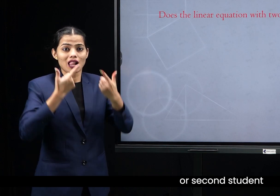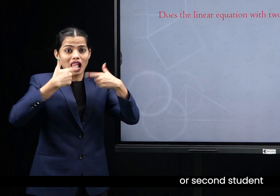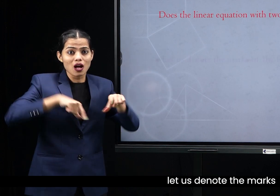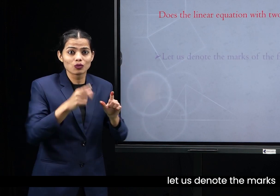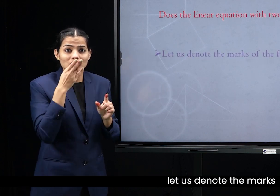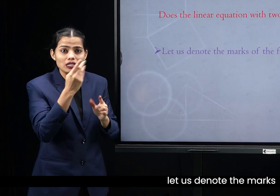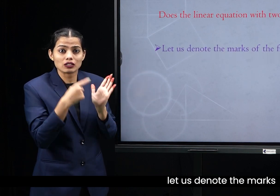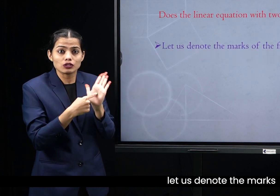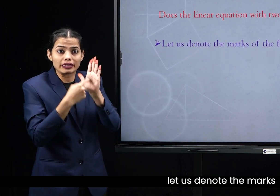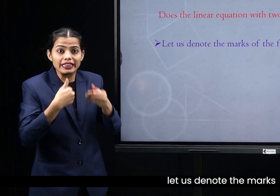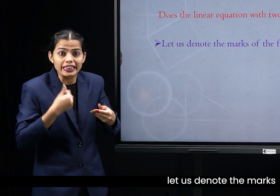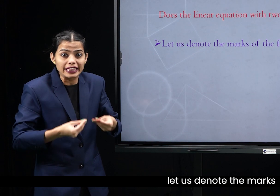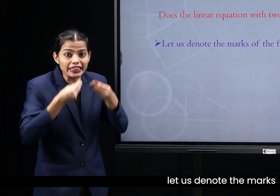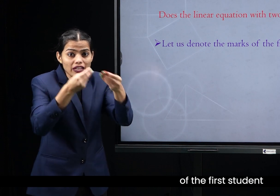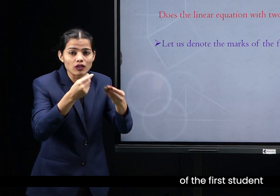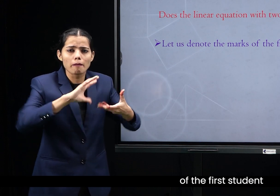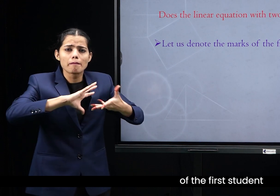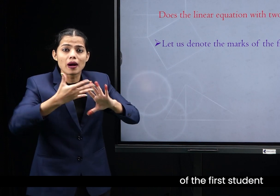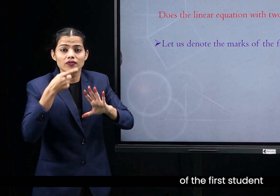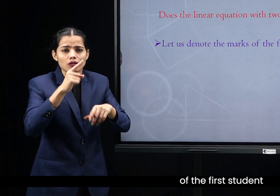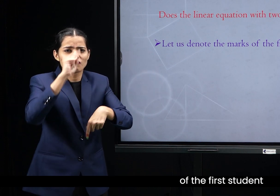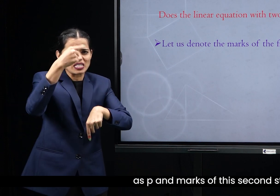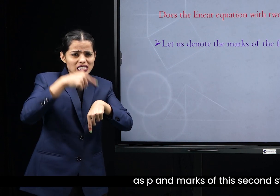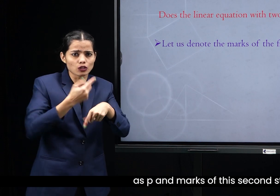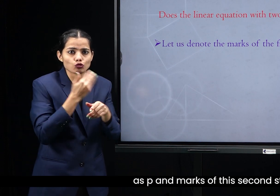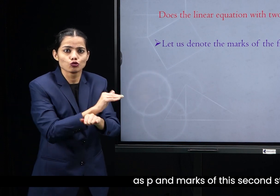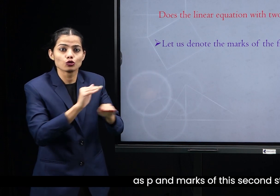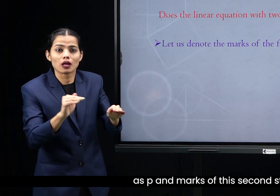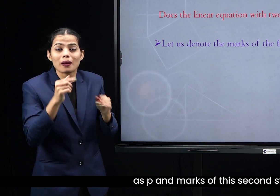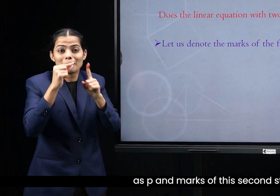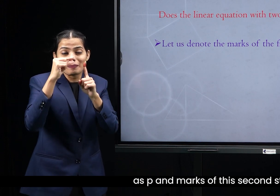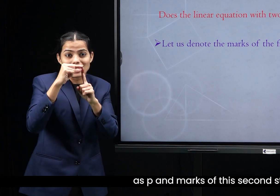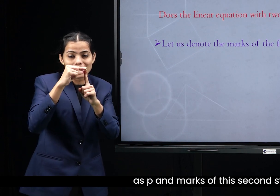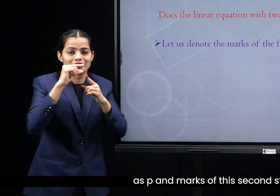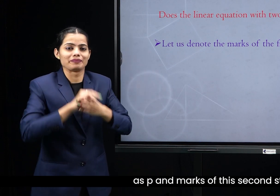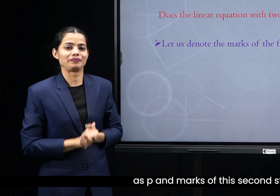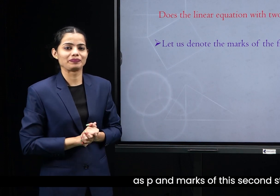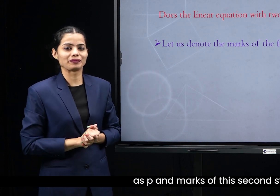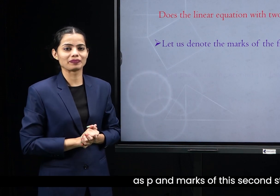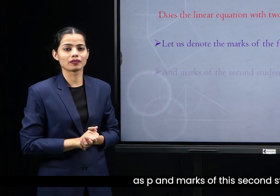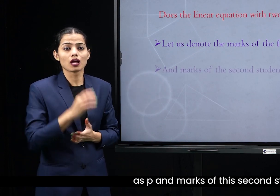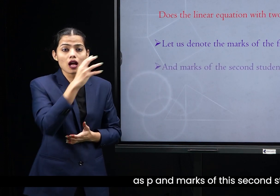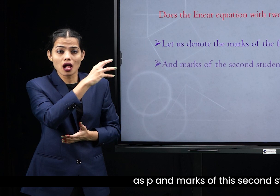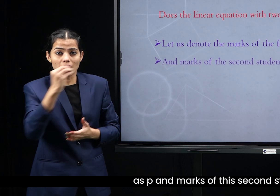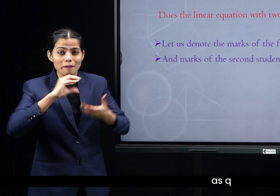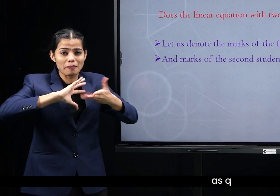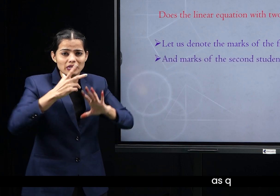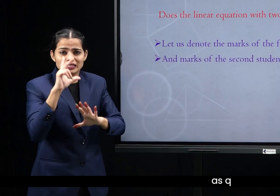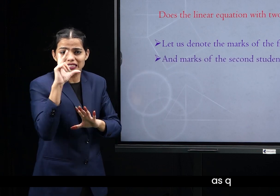Let us denote the marks of the first student as p and marks of the second student as q.